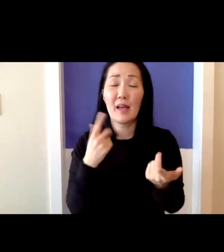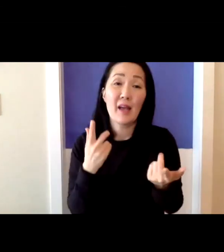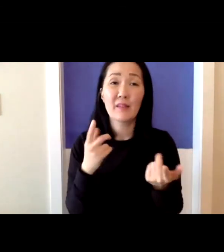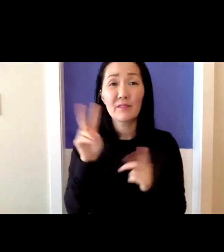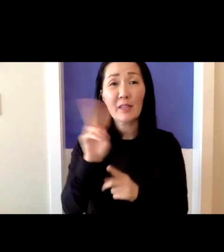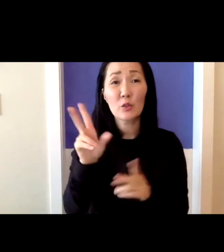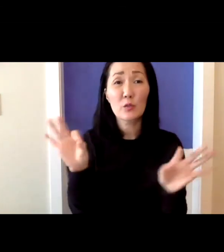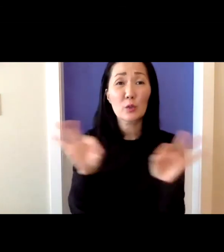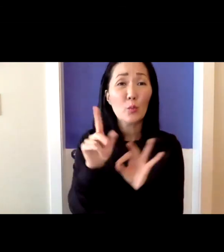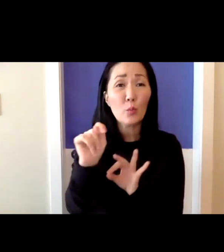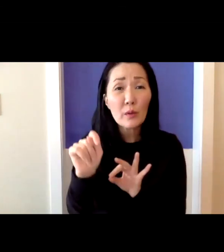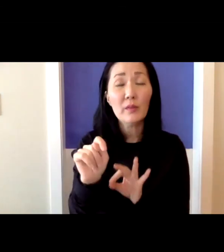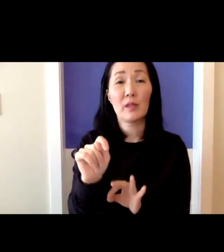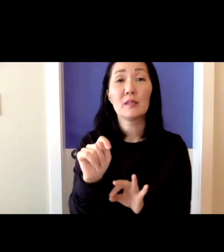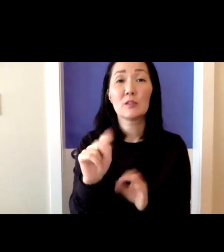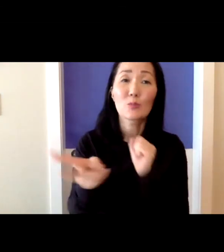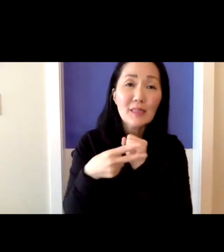everyone.